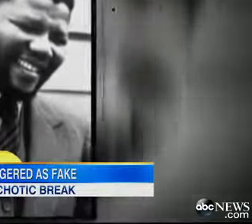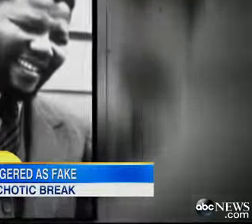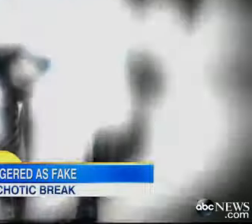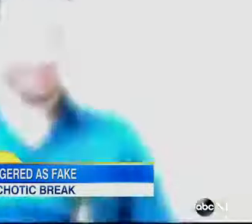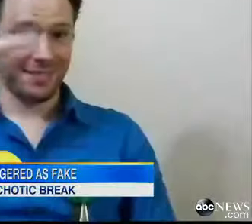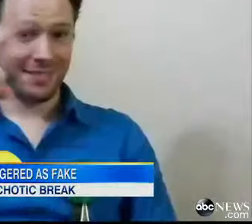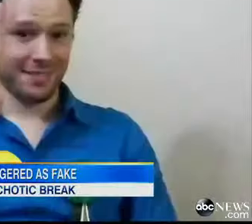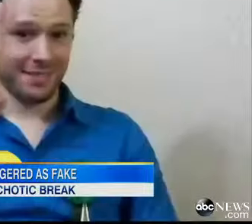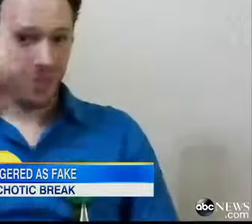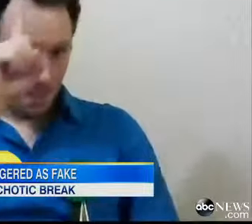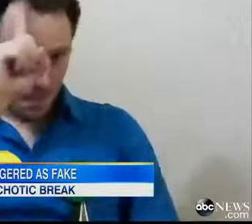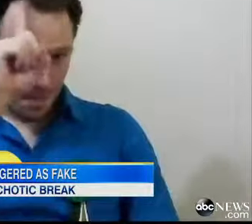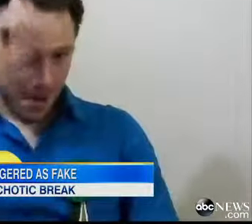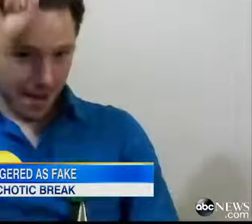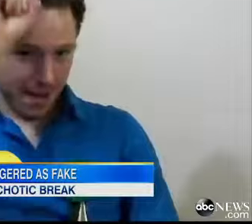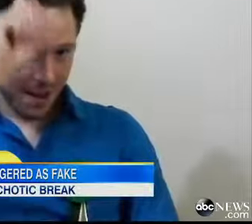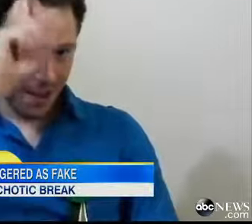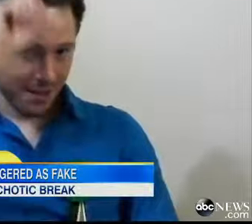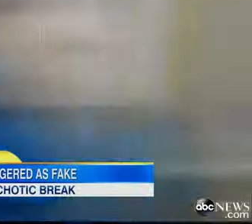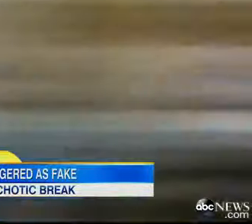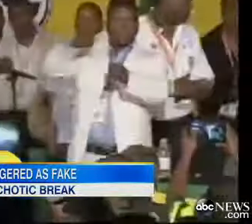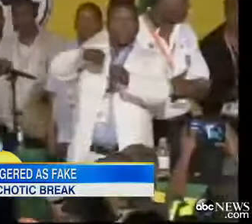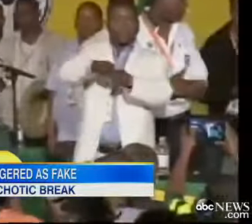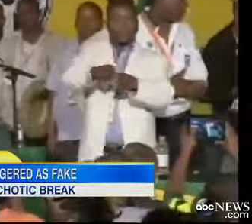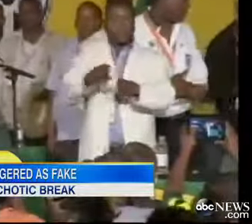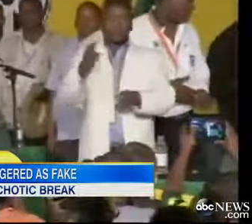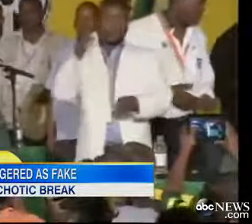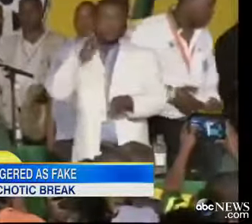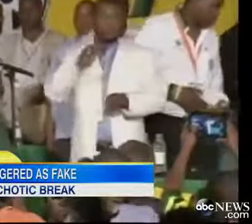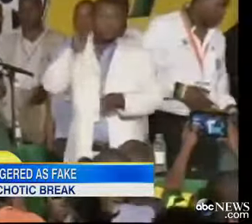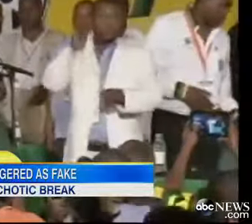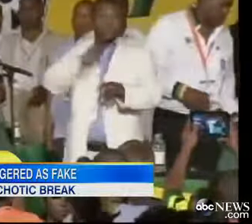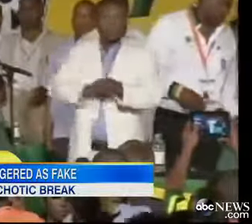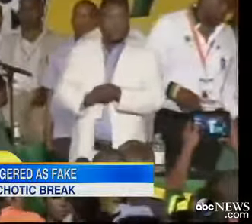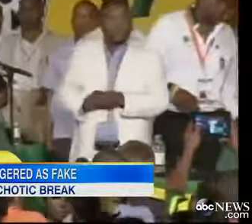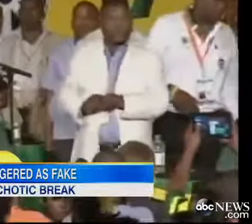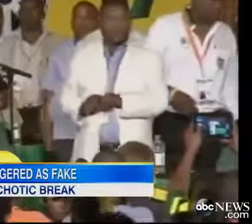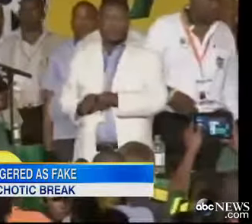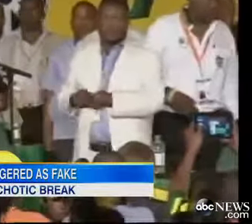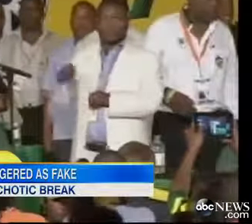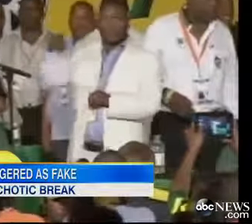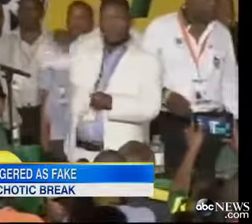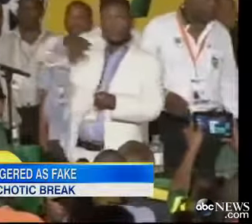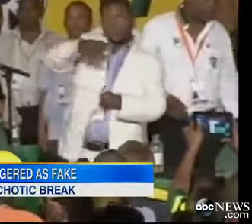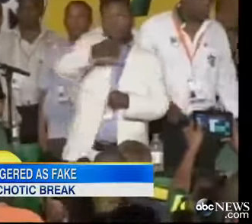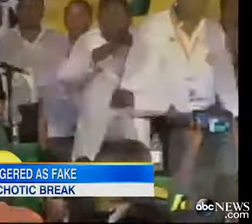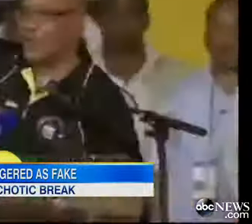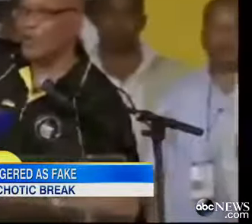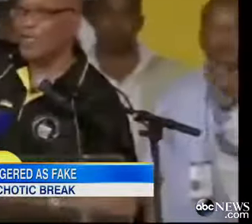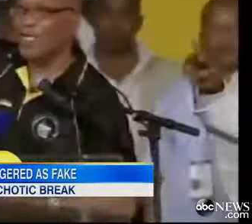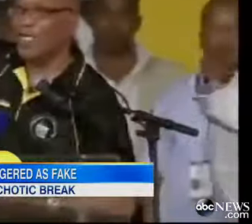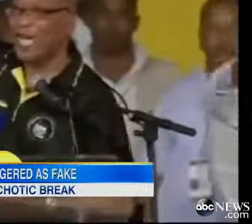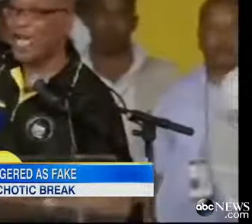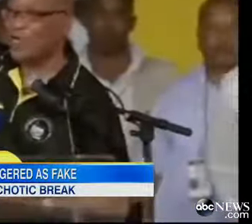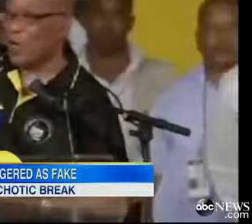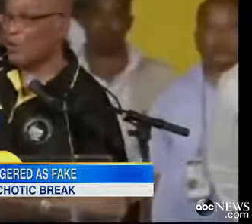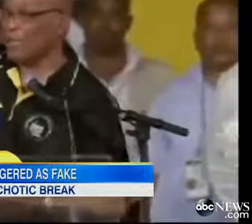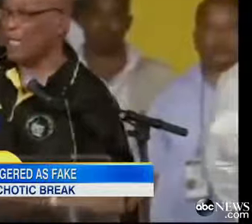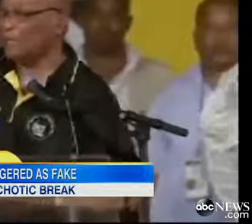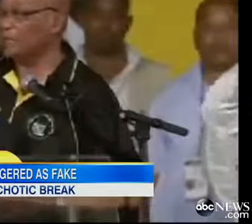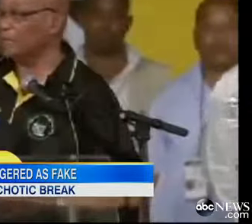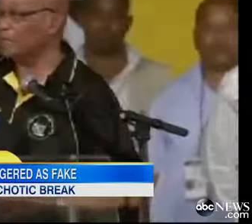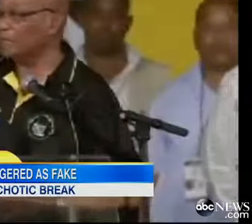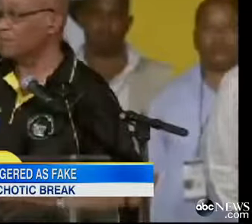comb his hair in a side path. Janshi insists that he's interpreted several high-profile events before, including this one